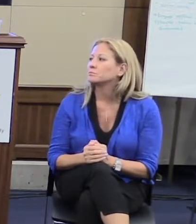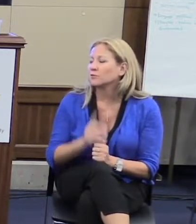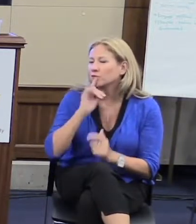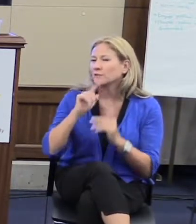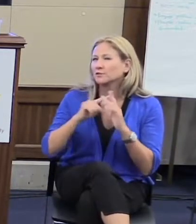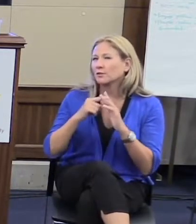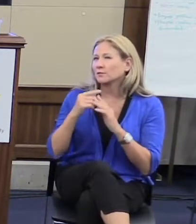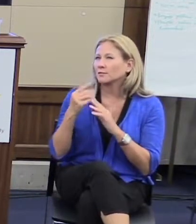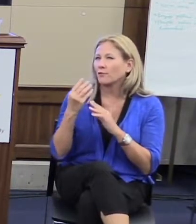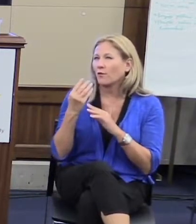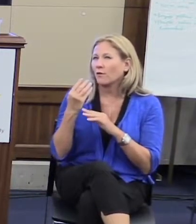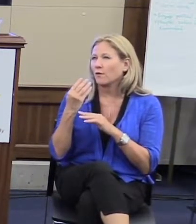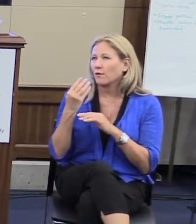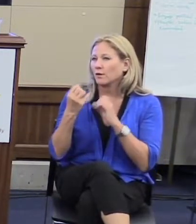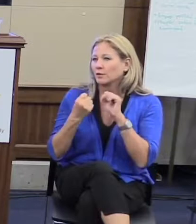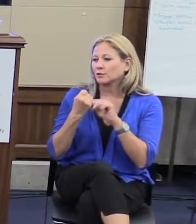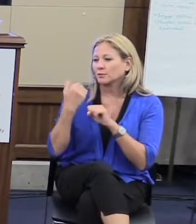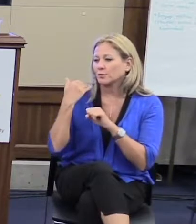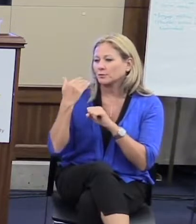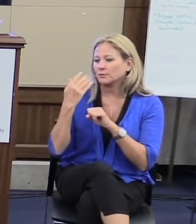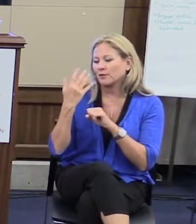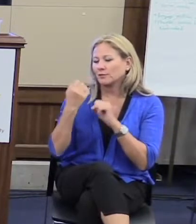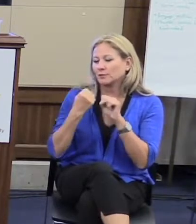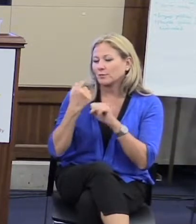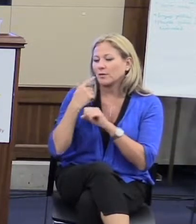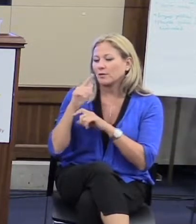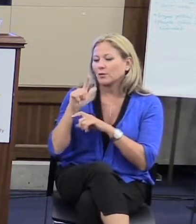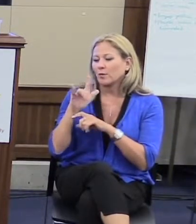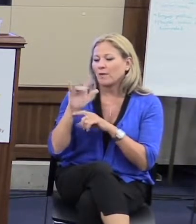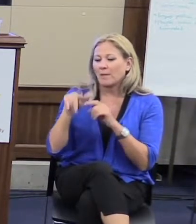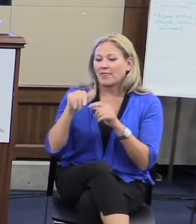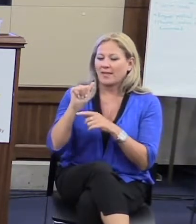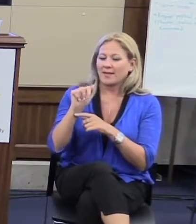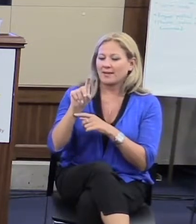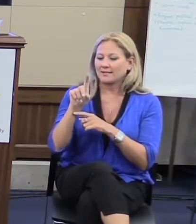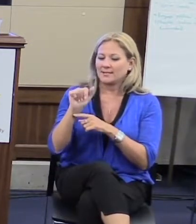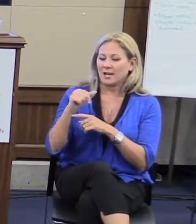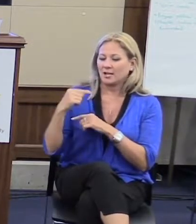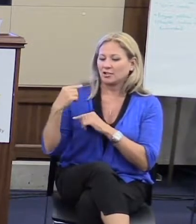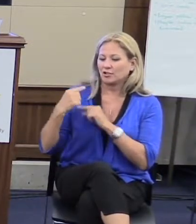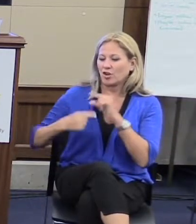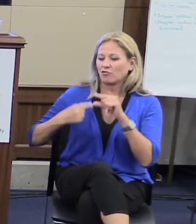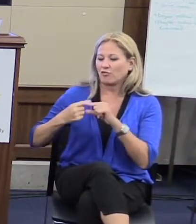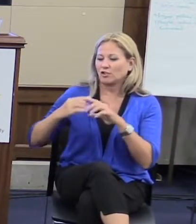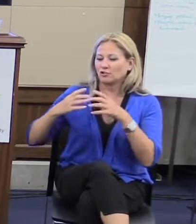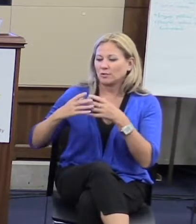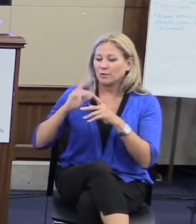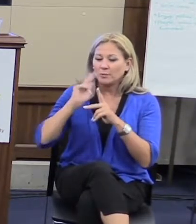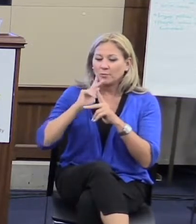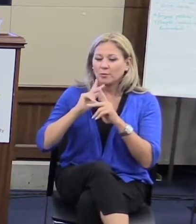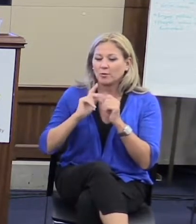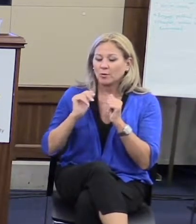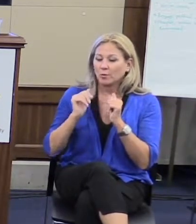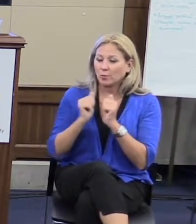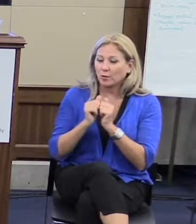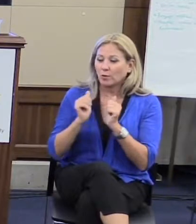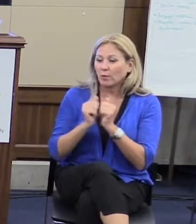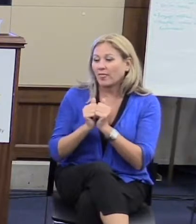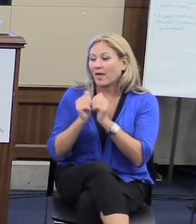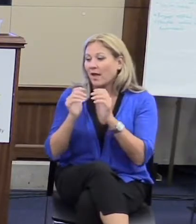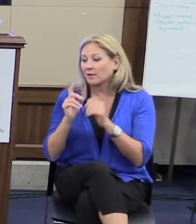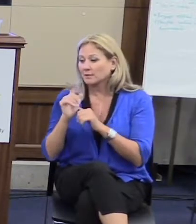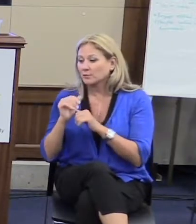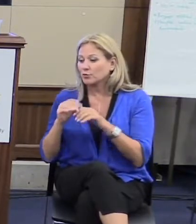ago at the 25th anniversary about the ADA generation, that we have a generation of both people with and without disabilities who grew up